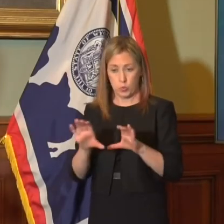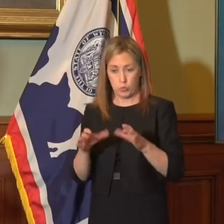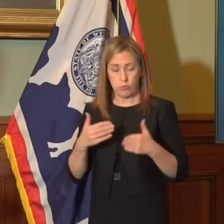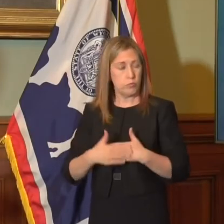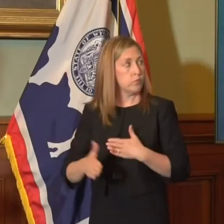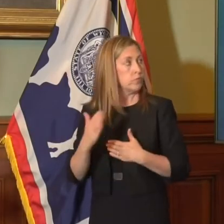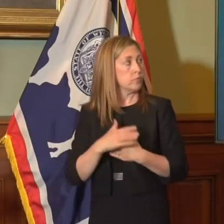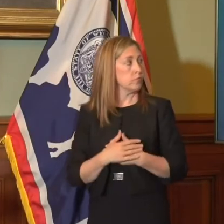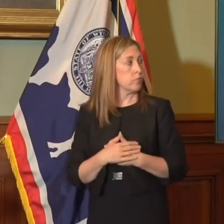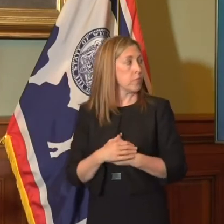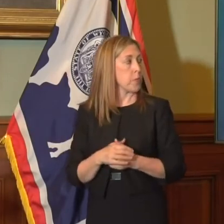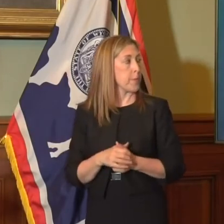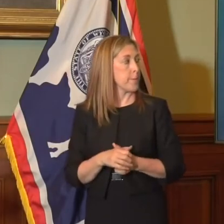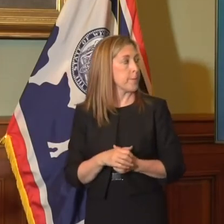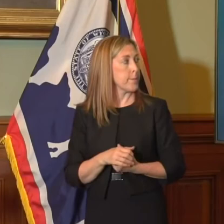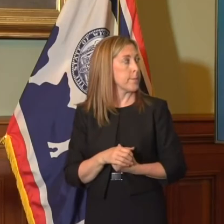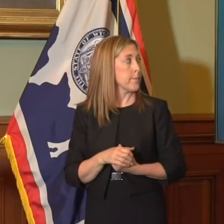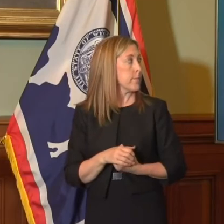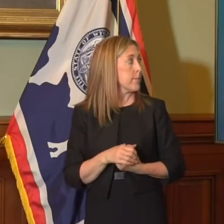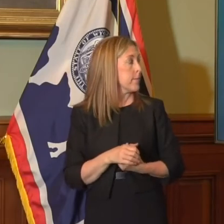please.